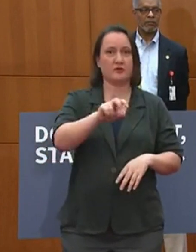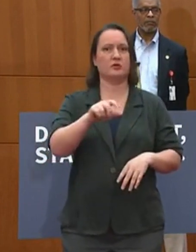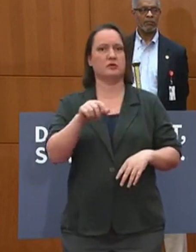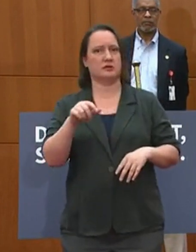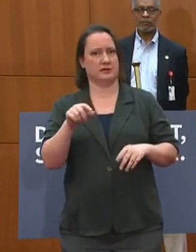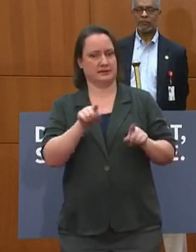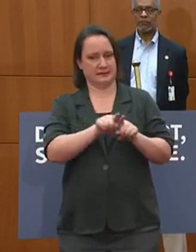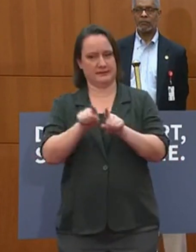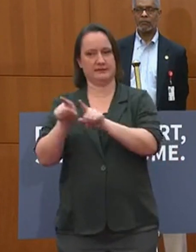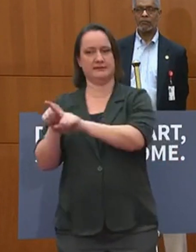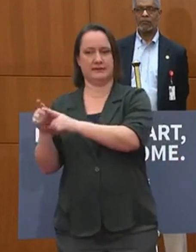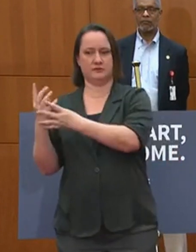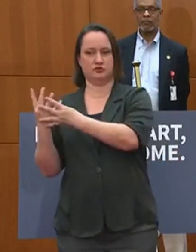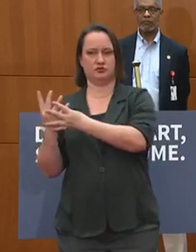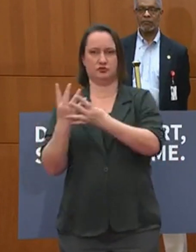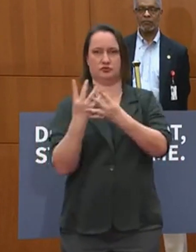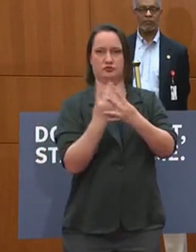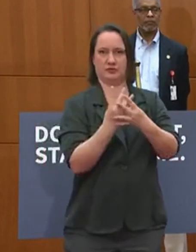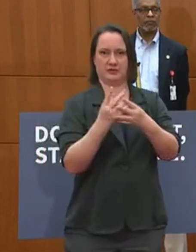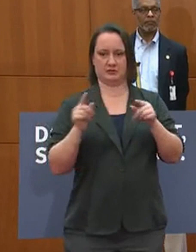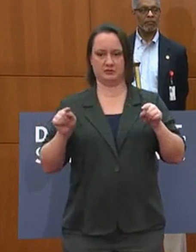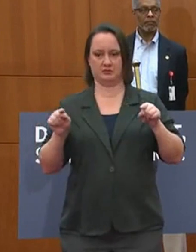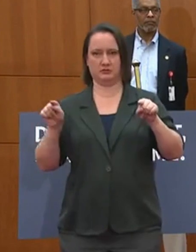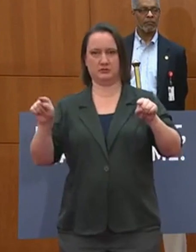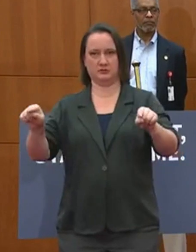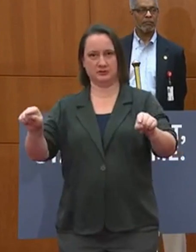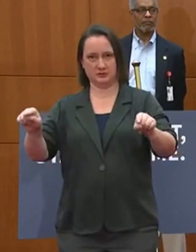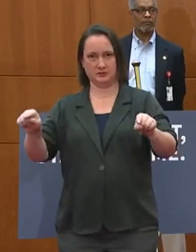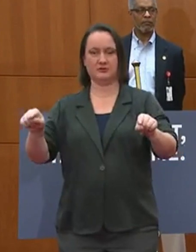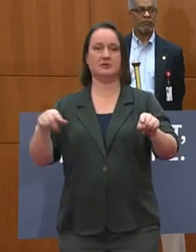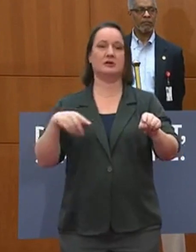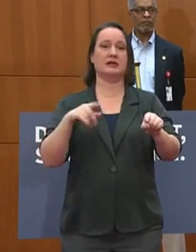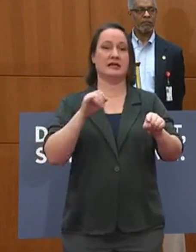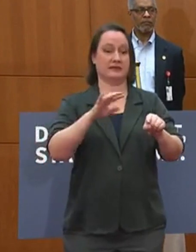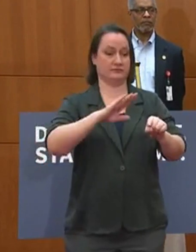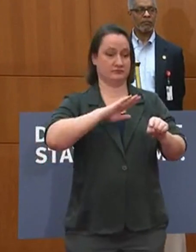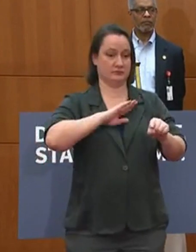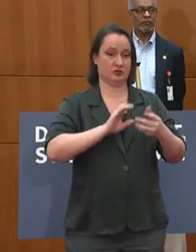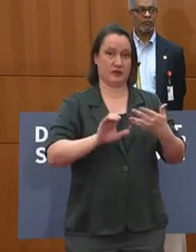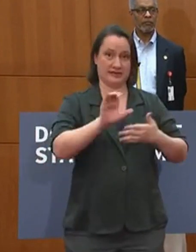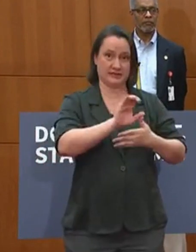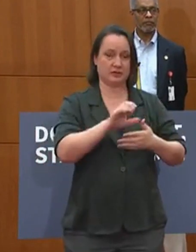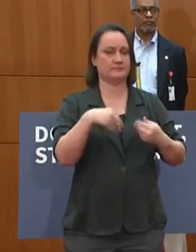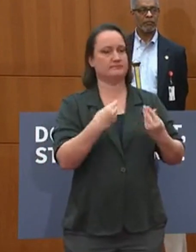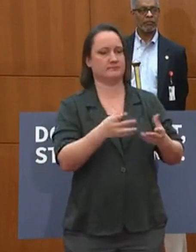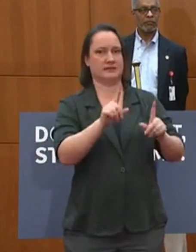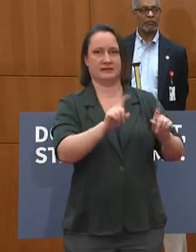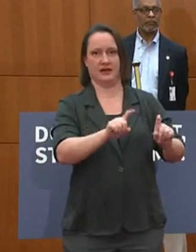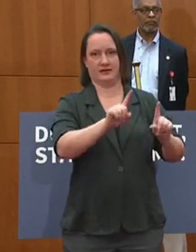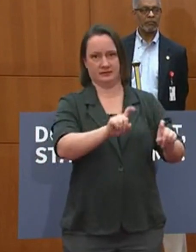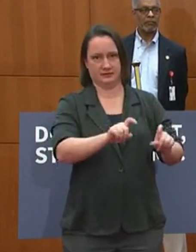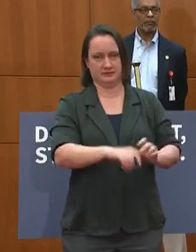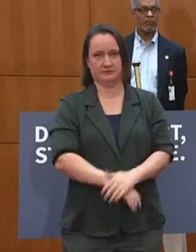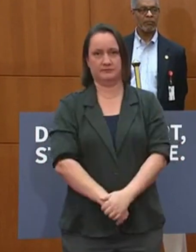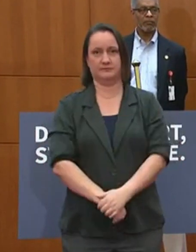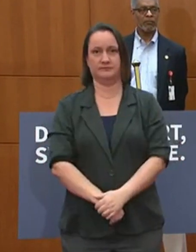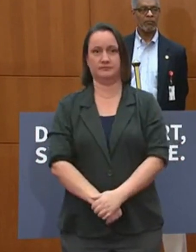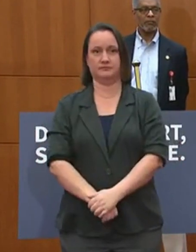screening mechanism, and if they meet those criteria, then they're being tested. But I think a lot of your question,